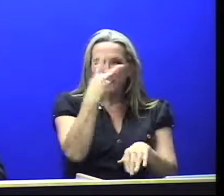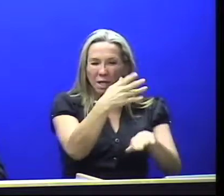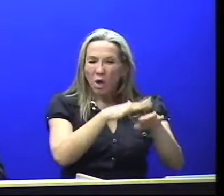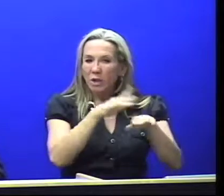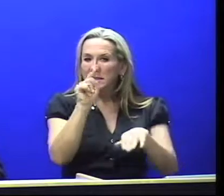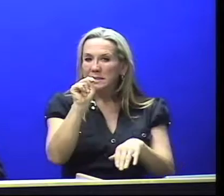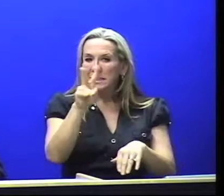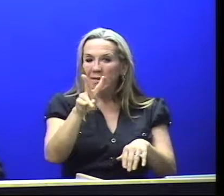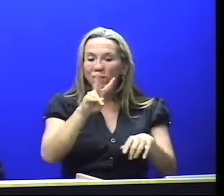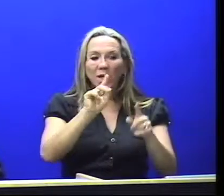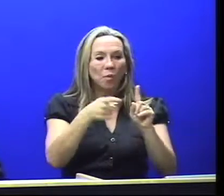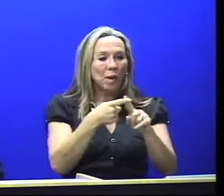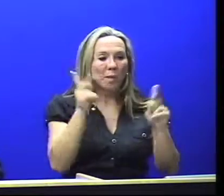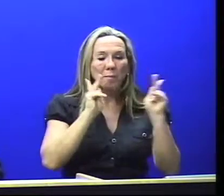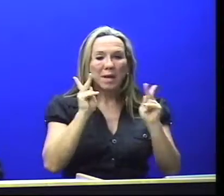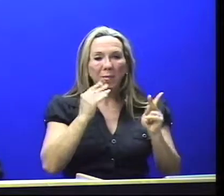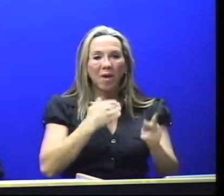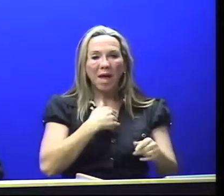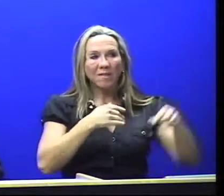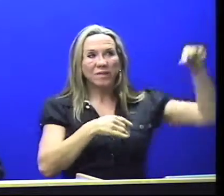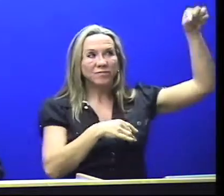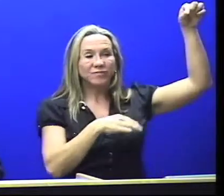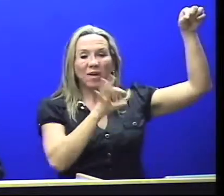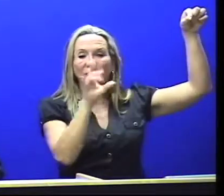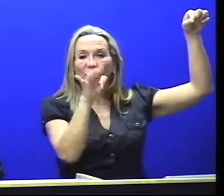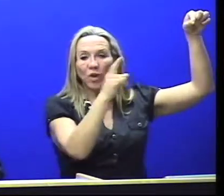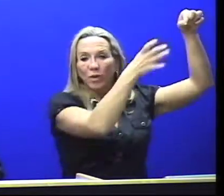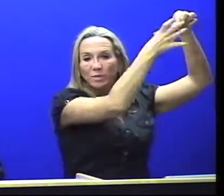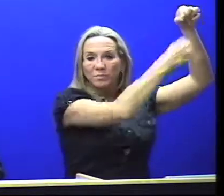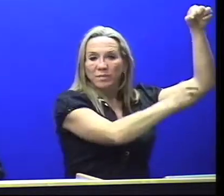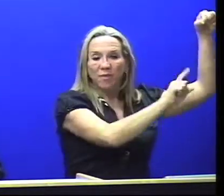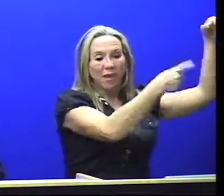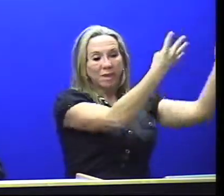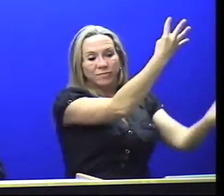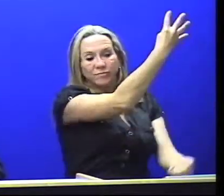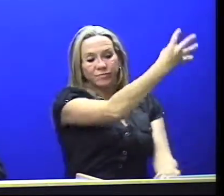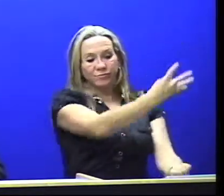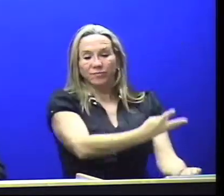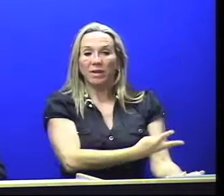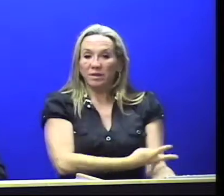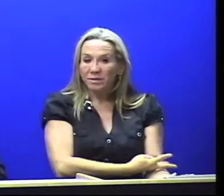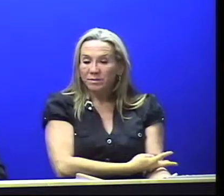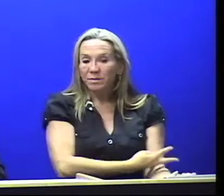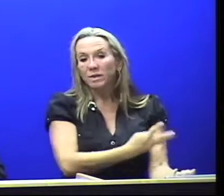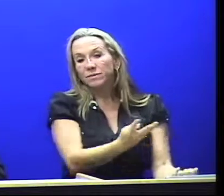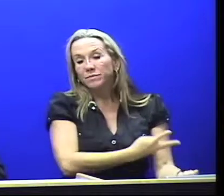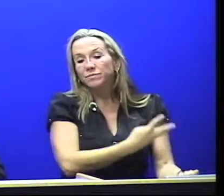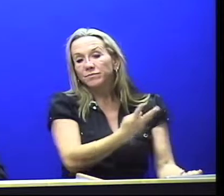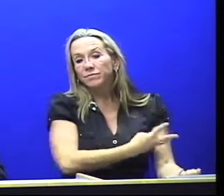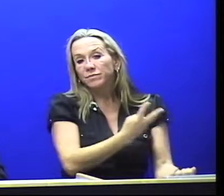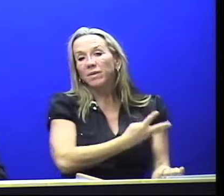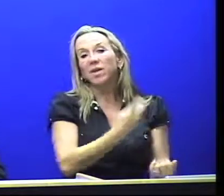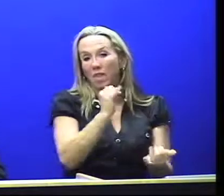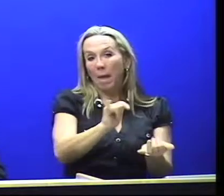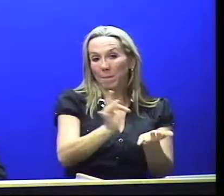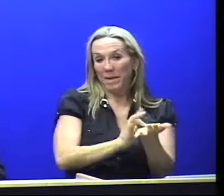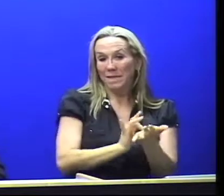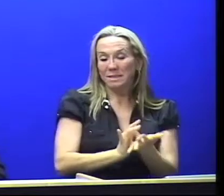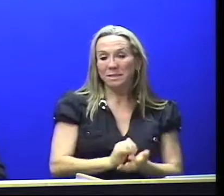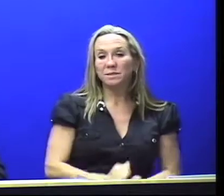where people have a bag of fluid and there's a catheter that goes into their arm that's giving them those